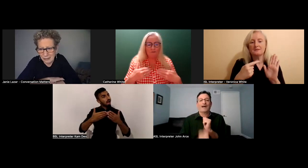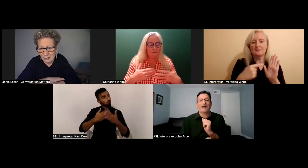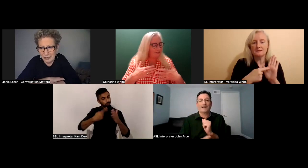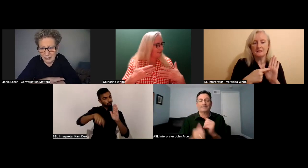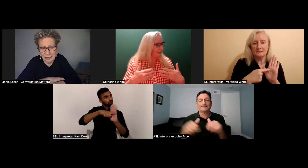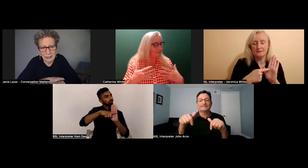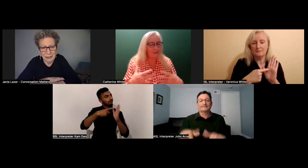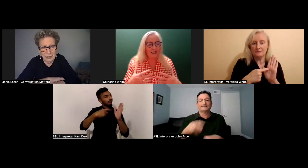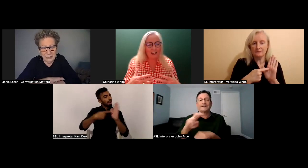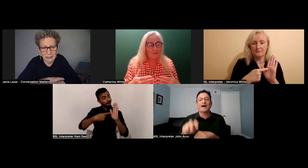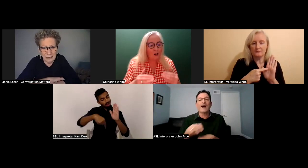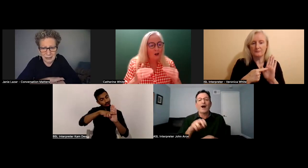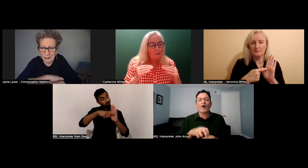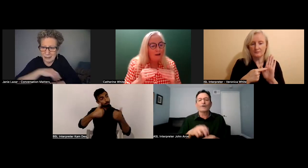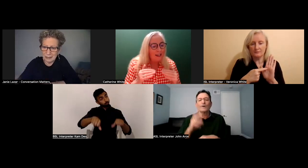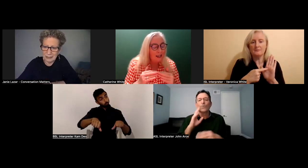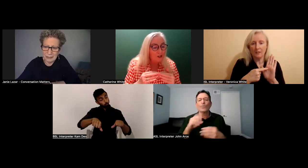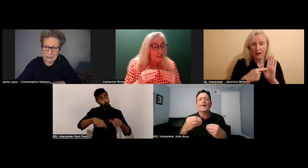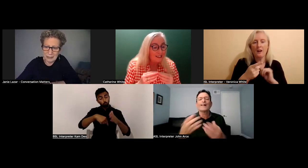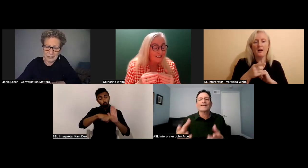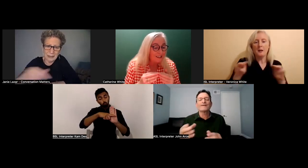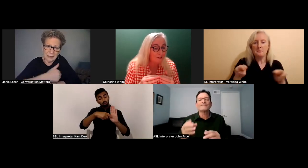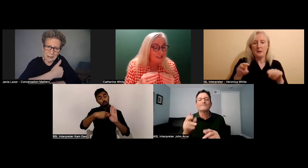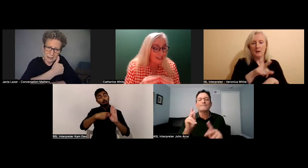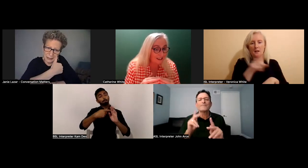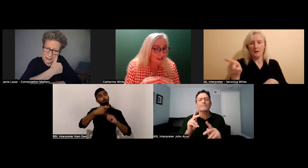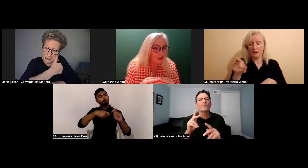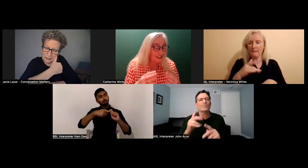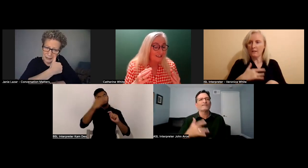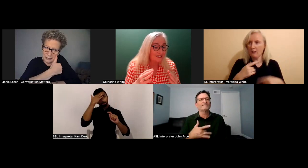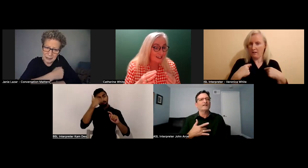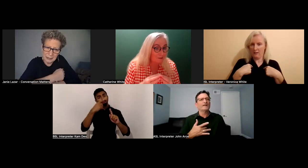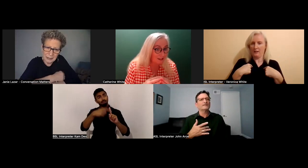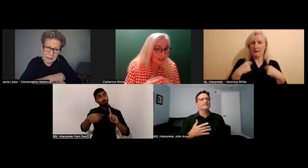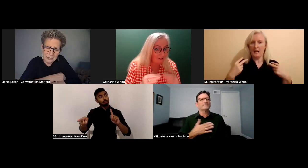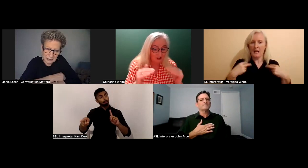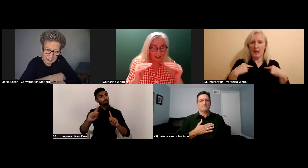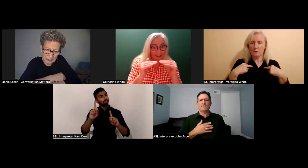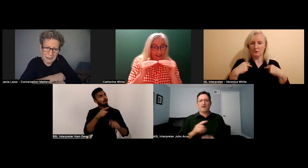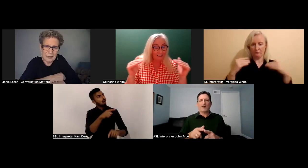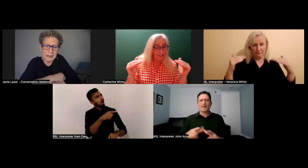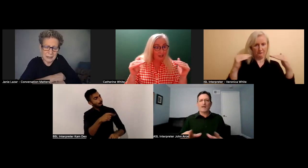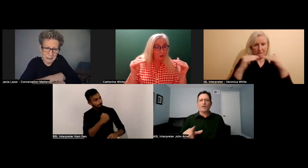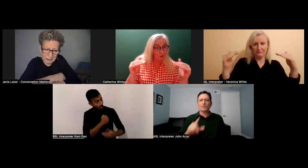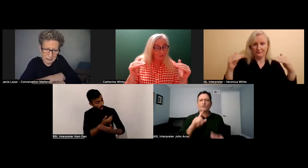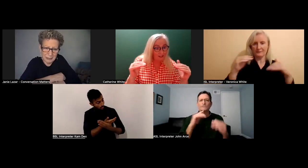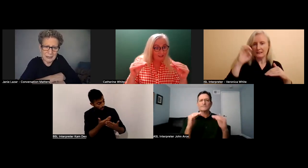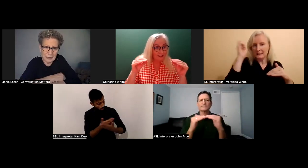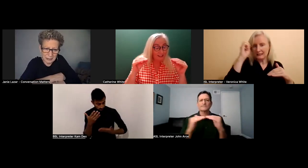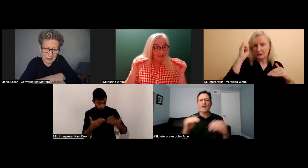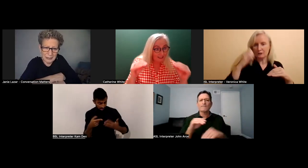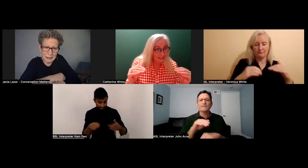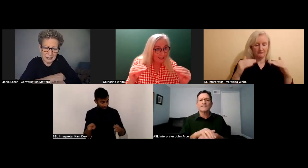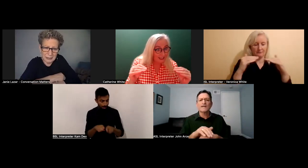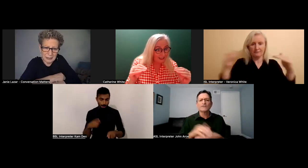that feeling of my language is the same as English, it's the same as Irish, it's got the same